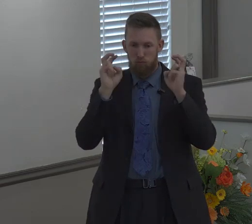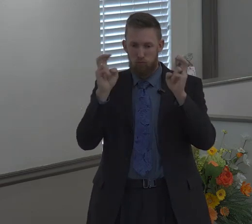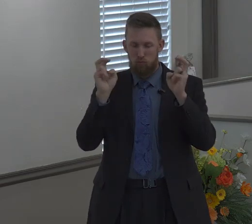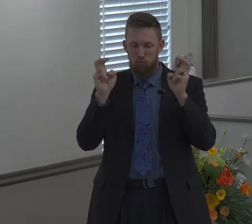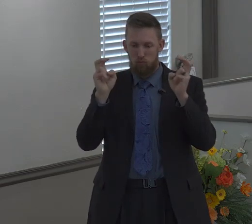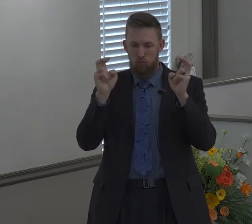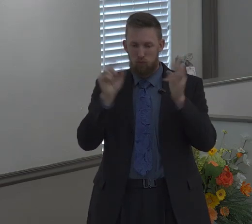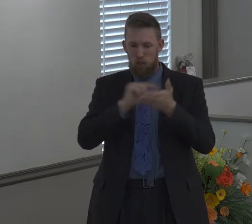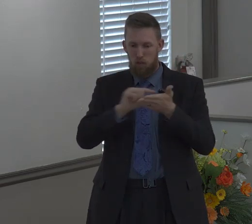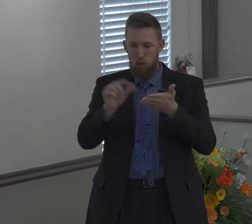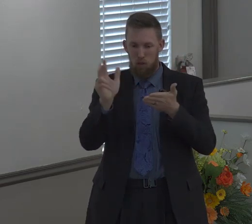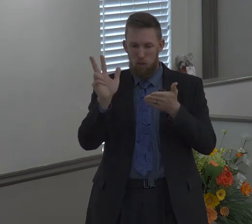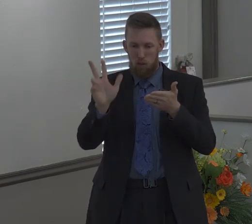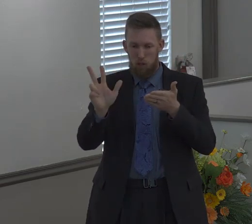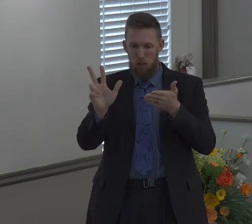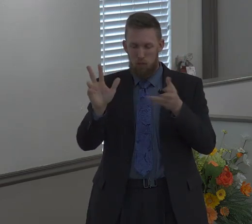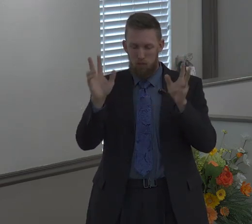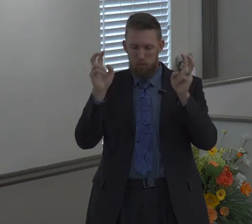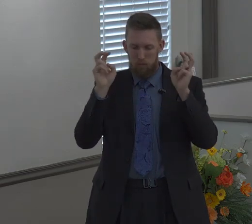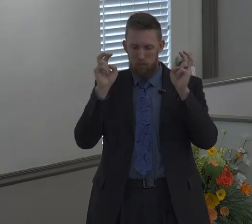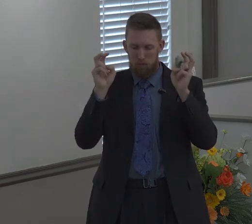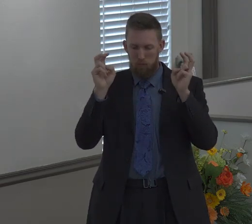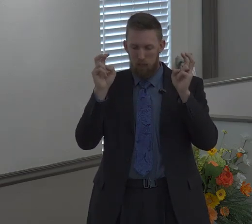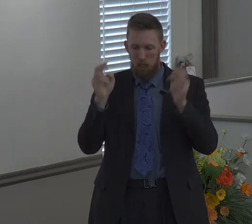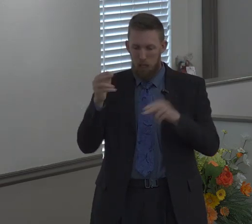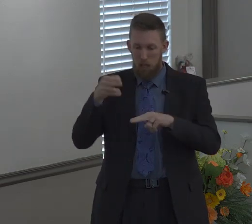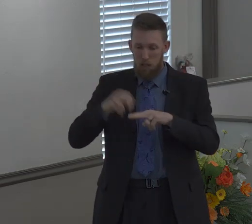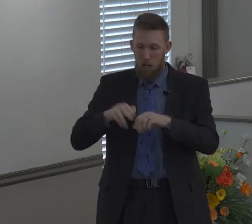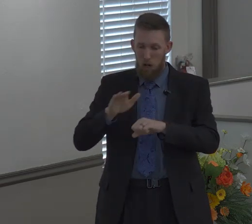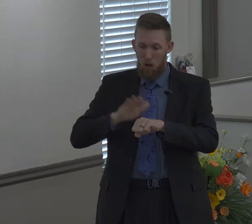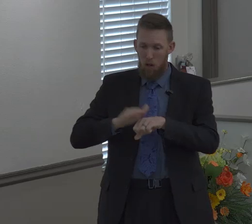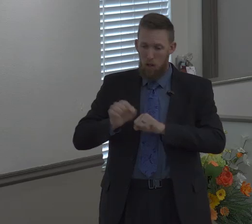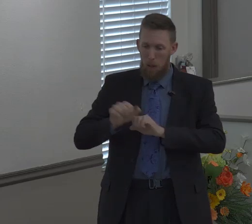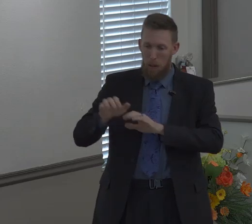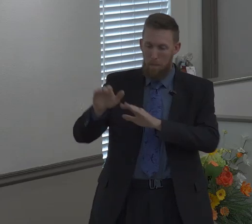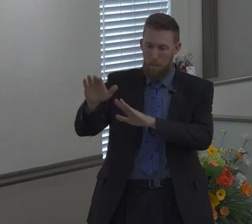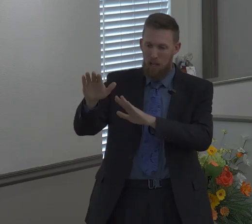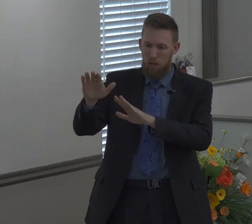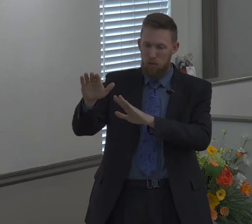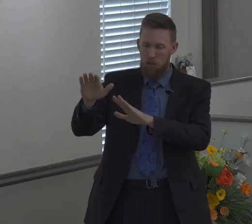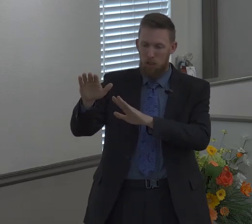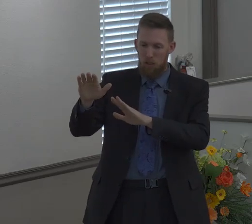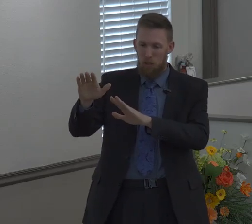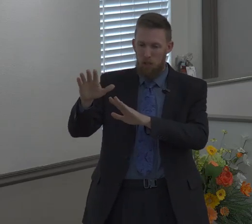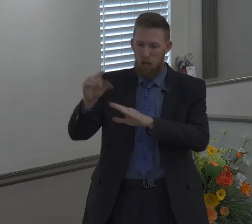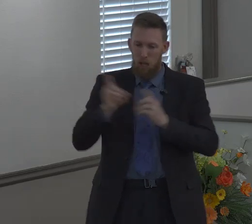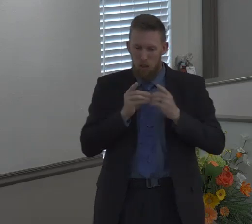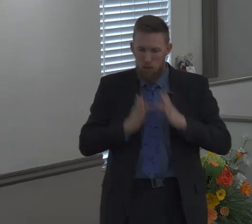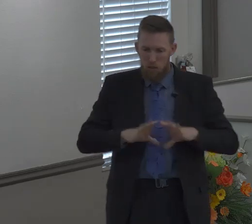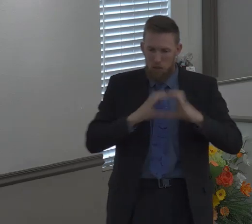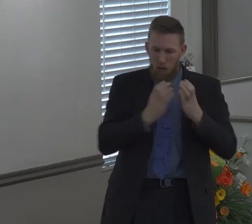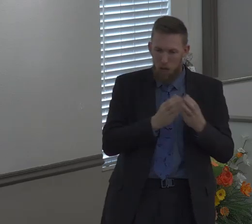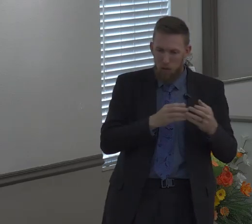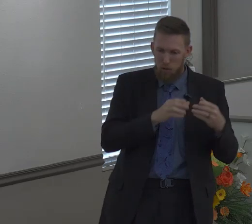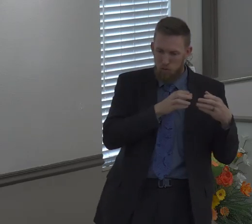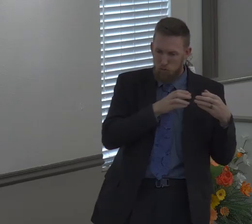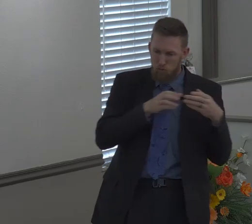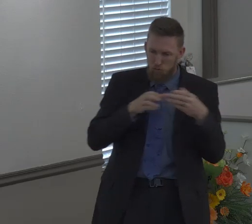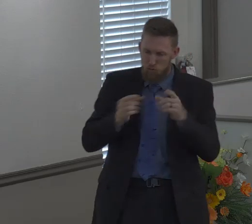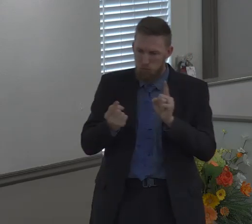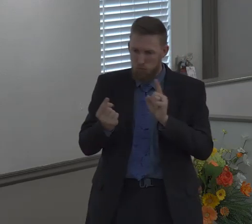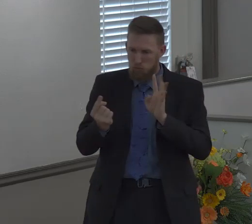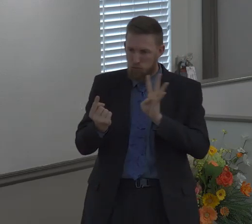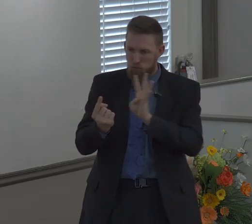says, beginning verse number 3, "And as he sat upon the Mount of Olives, the disciples came unto him privately,